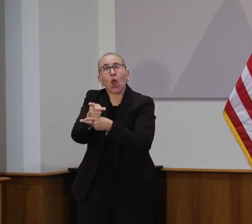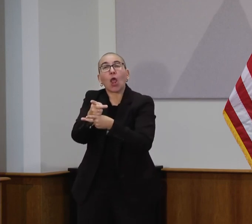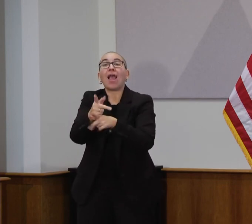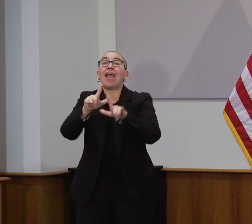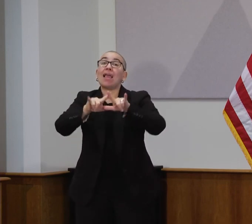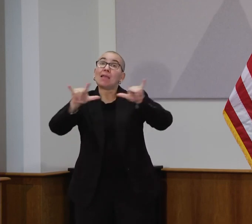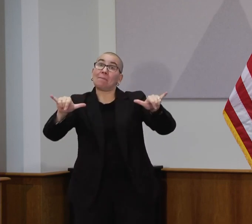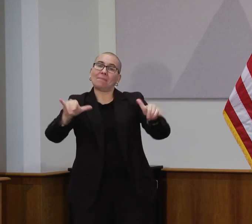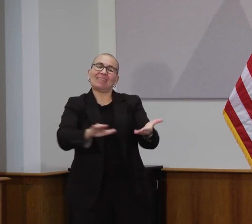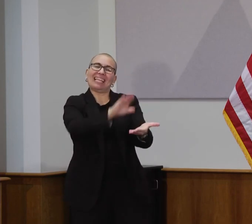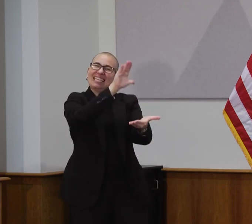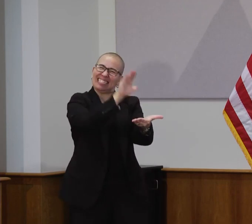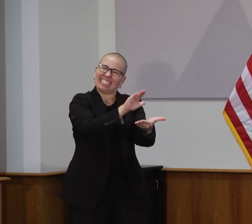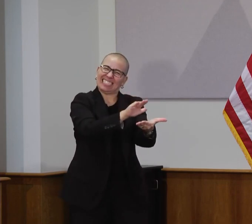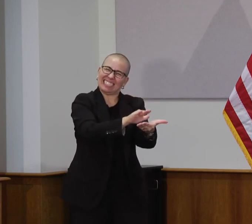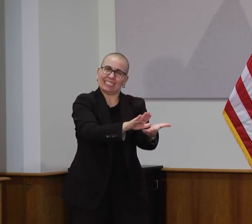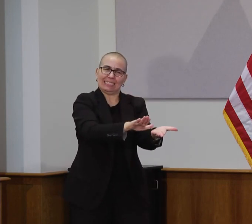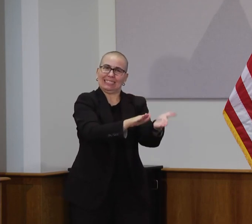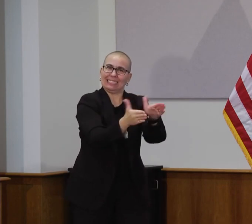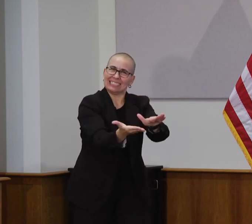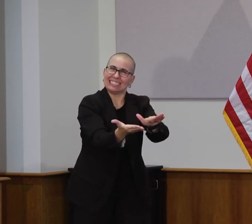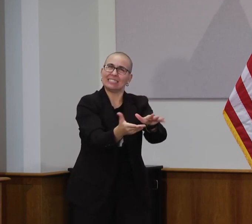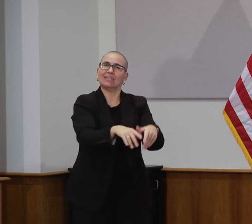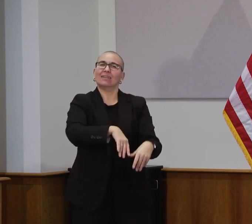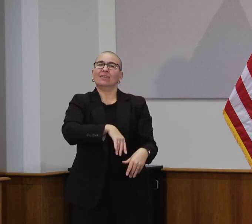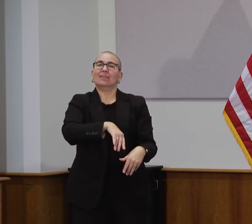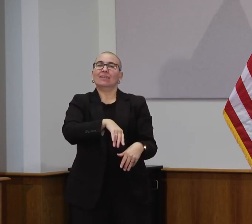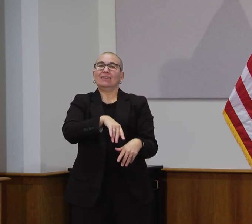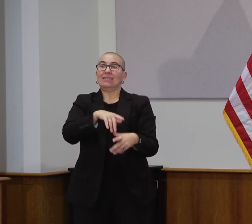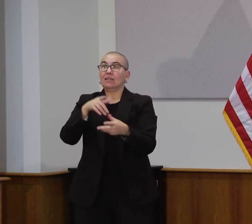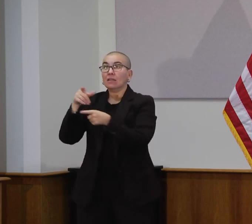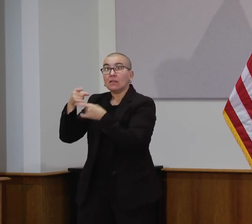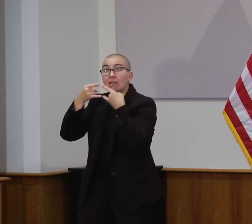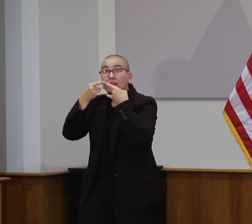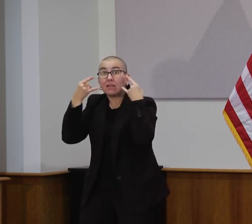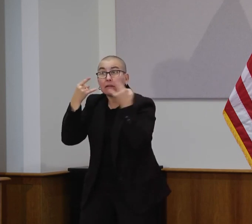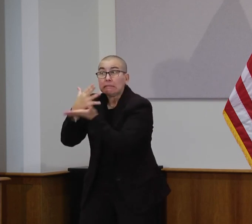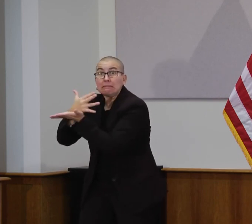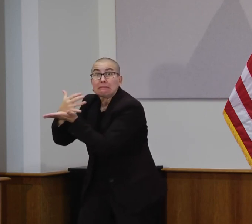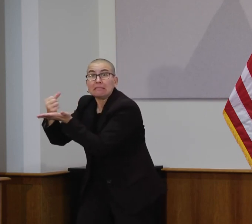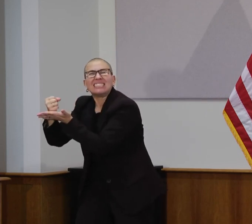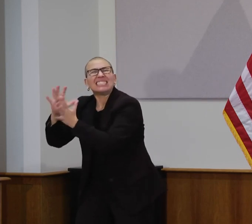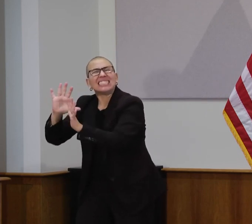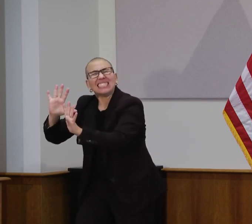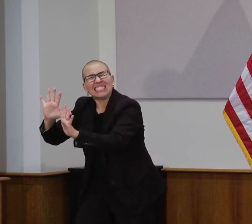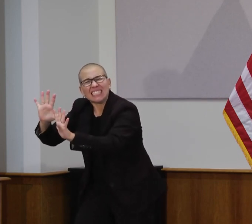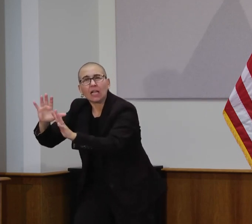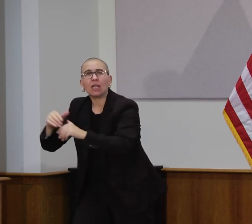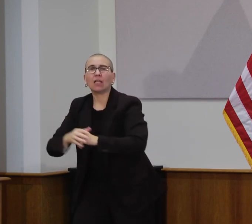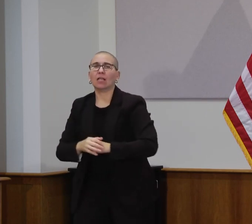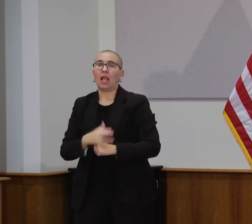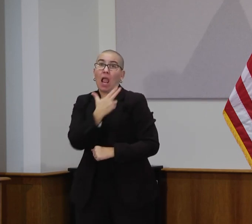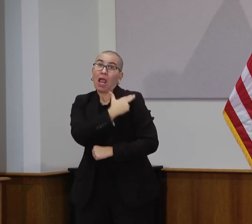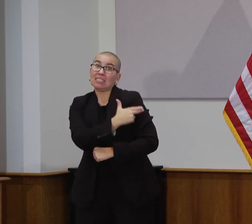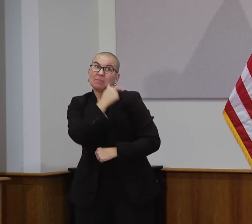Minnesotans as we possibly could. And if you end up in a hospital, to give you the best care of any place else in the world.